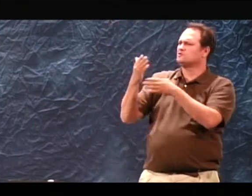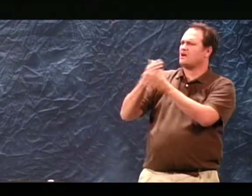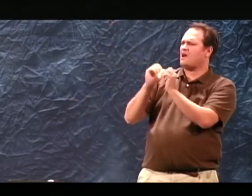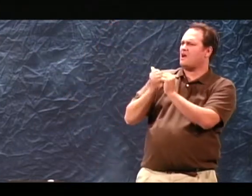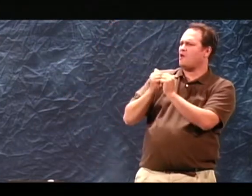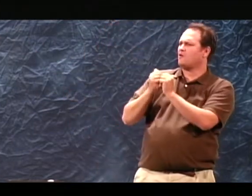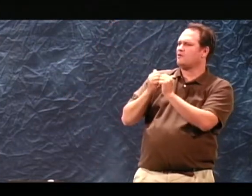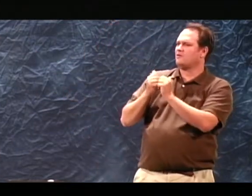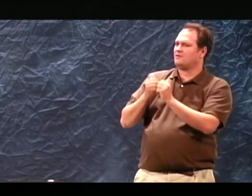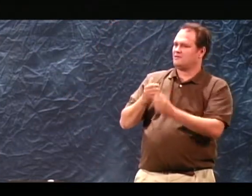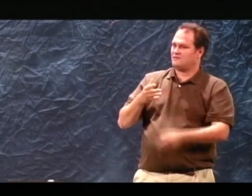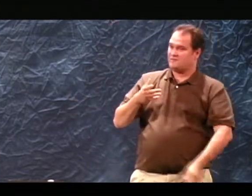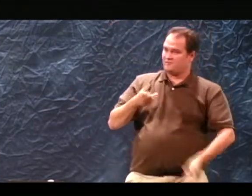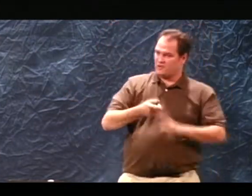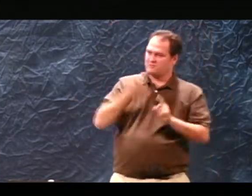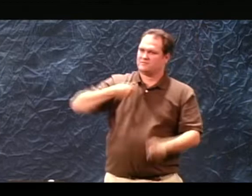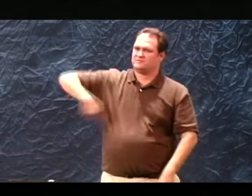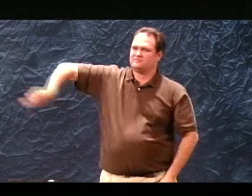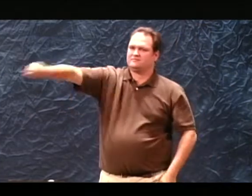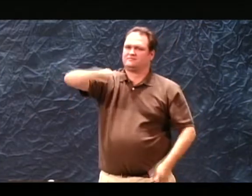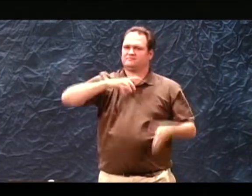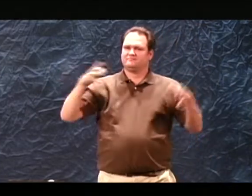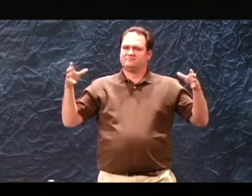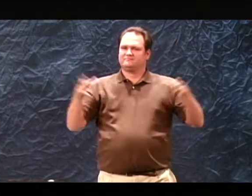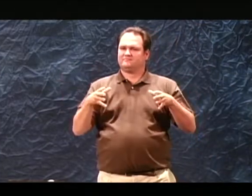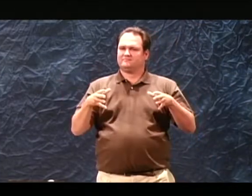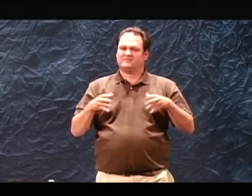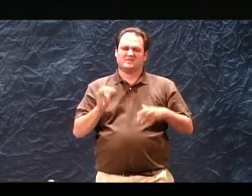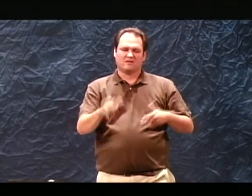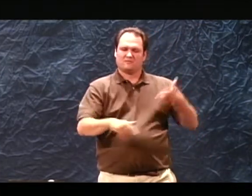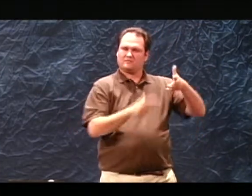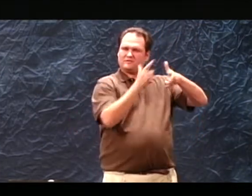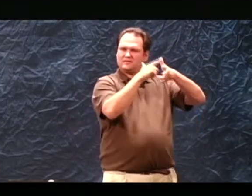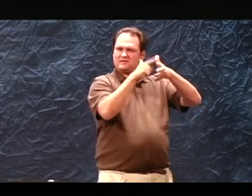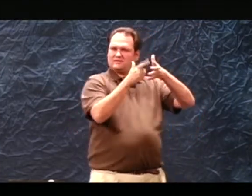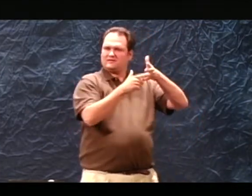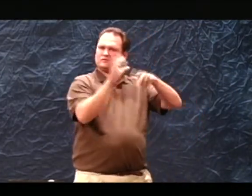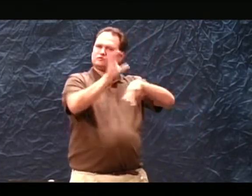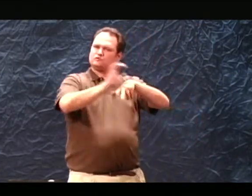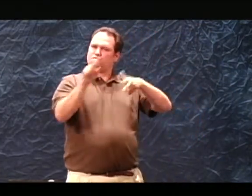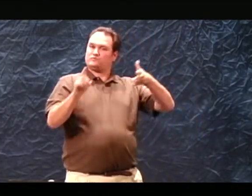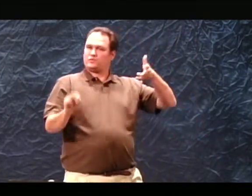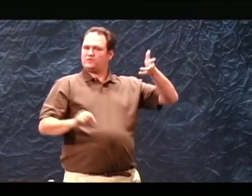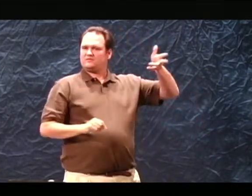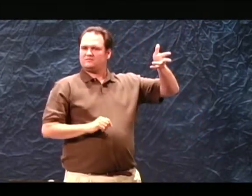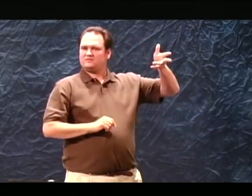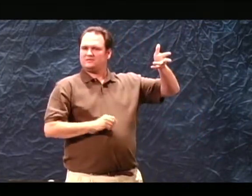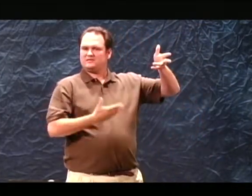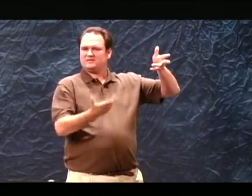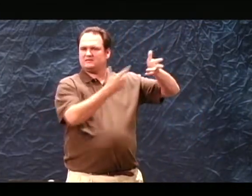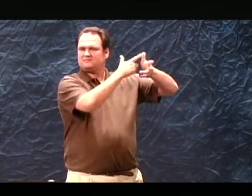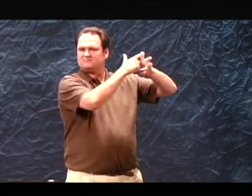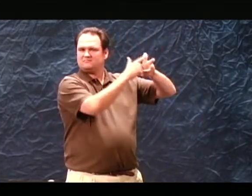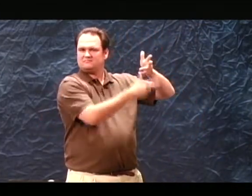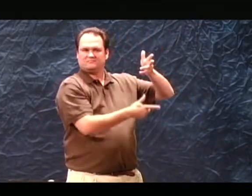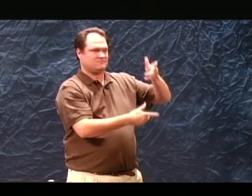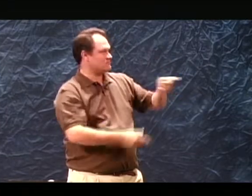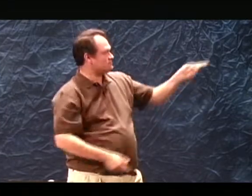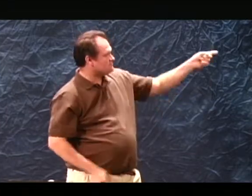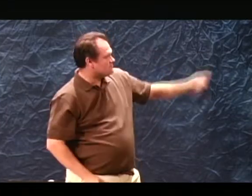in to the world to witness without that worship and that nurture we would have nothing to share